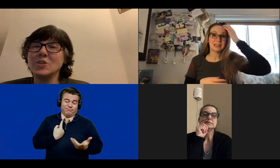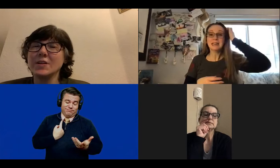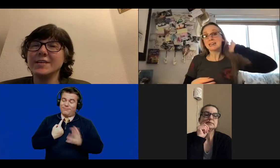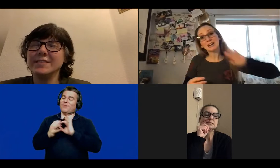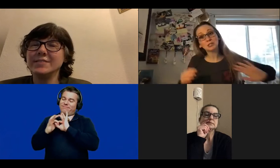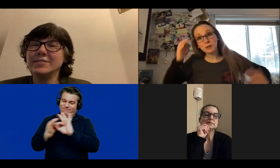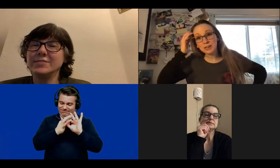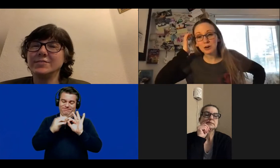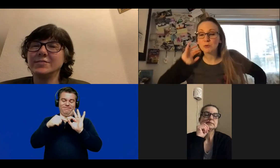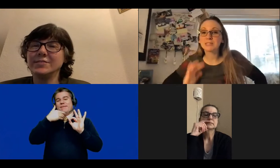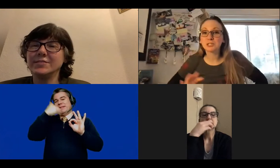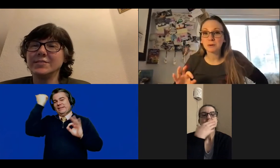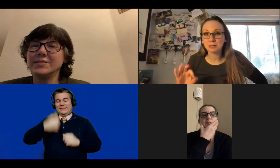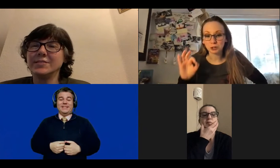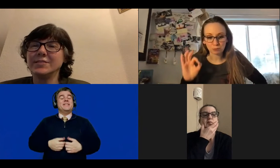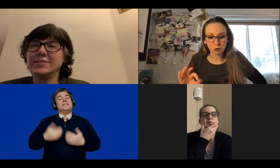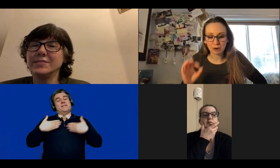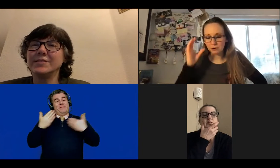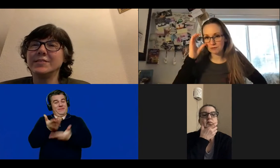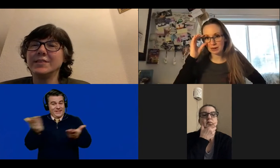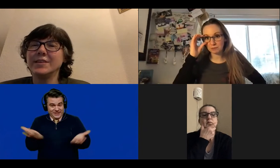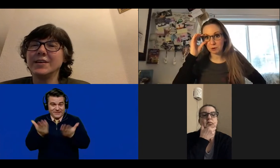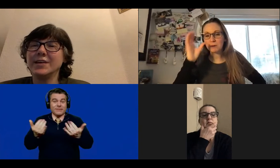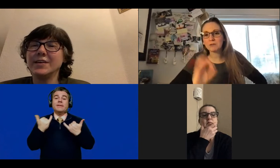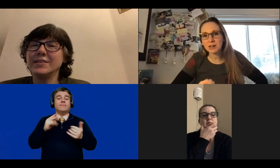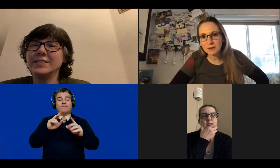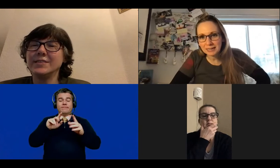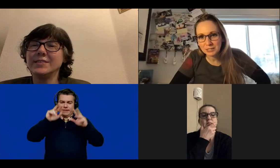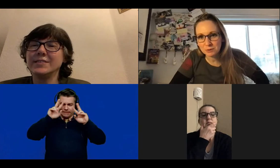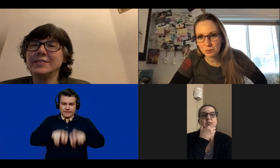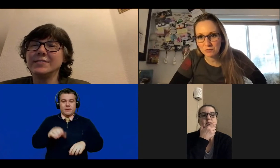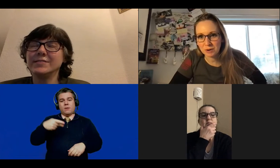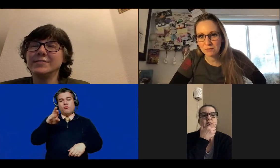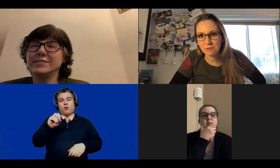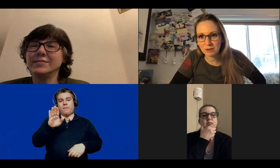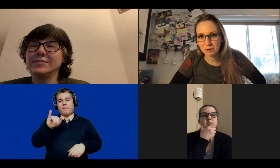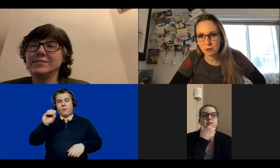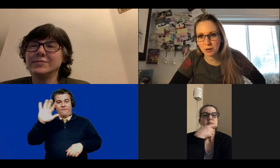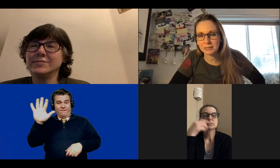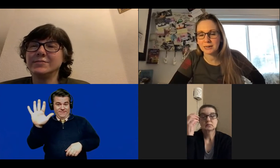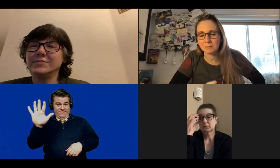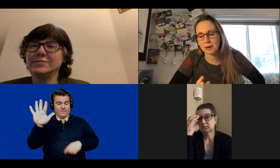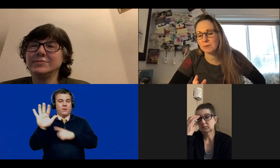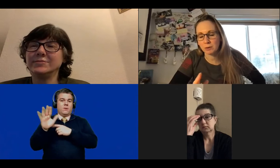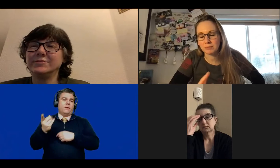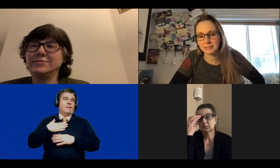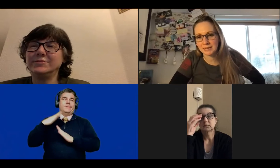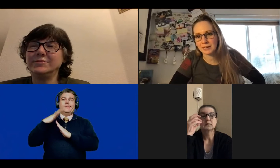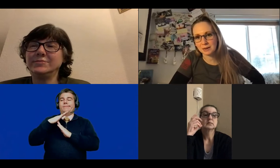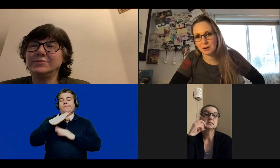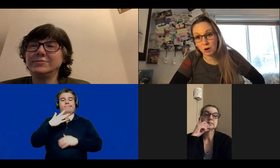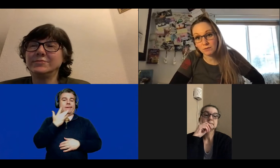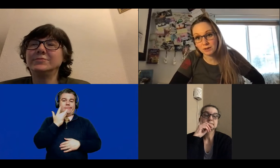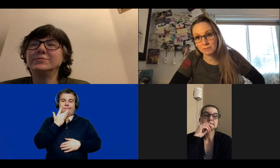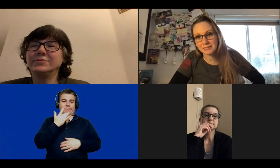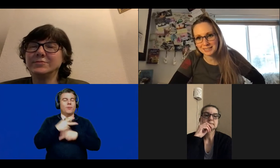here. Guys, we are going to jump into PROBIO5. PROBIO5 has to be one of my favorite products. I'd probably say